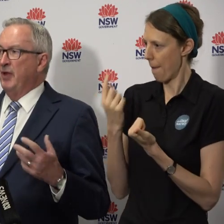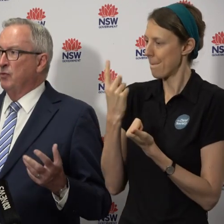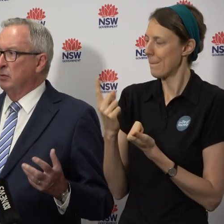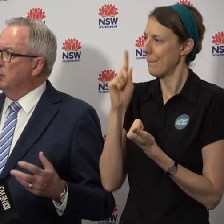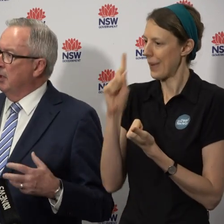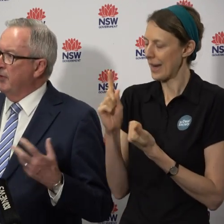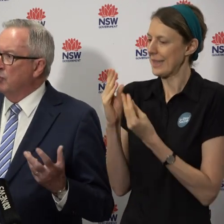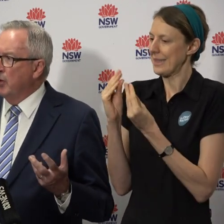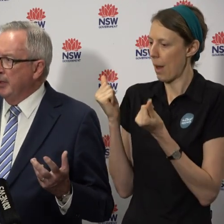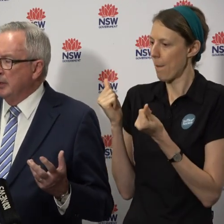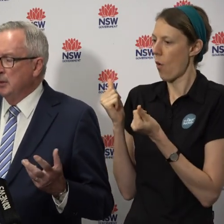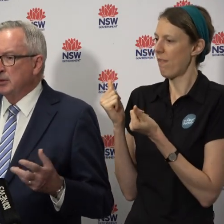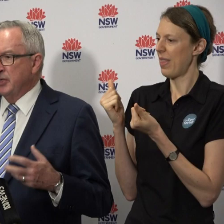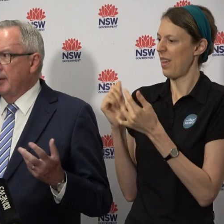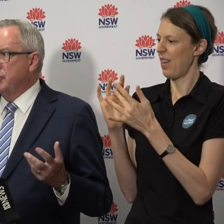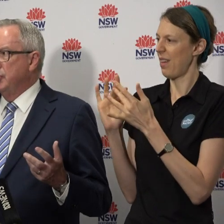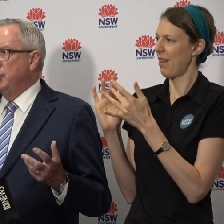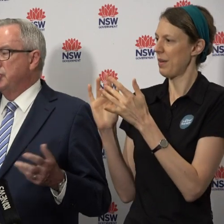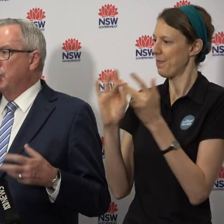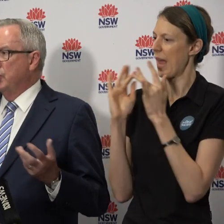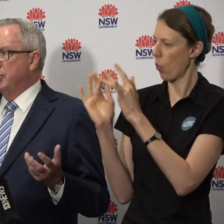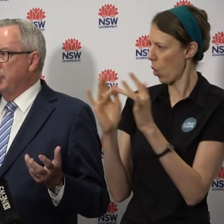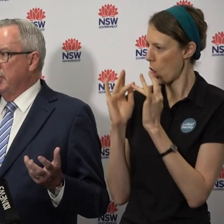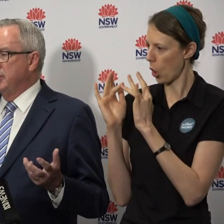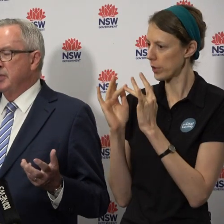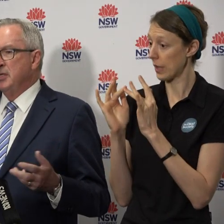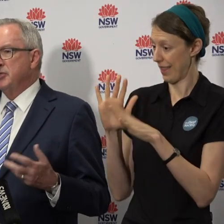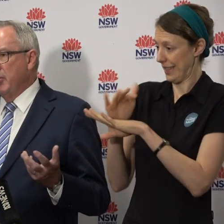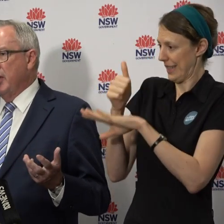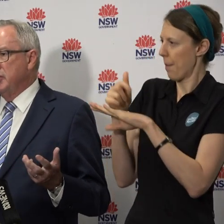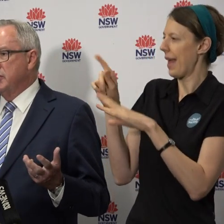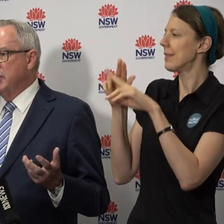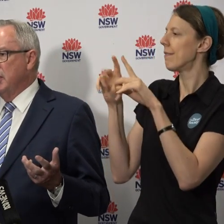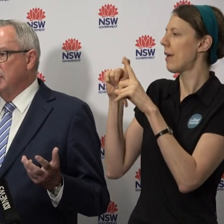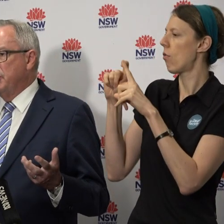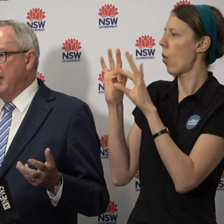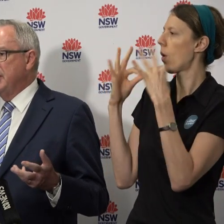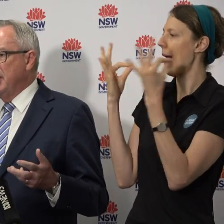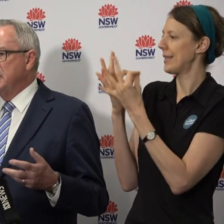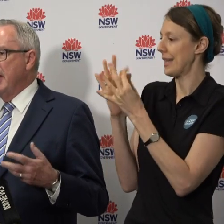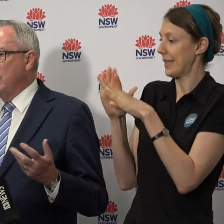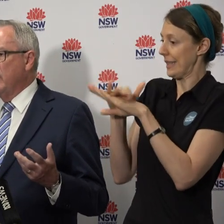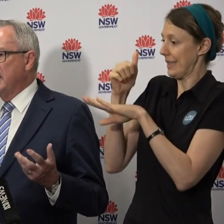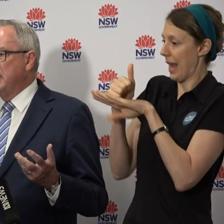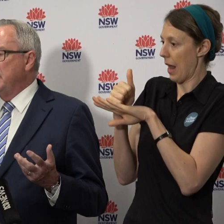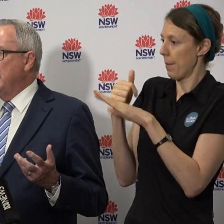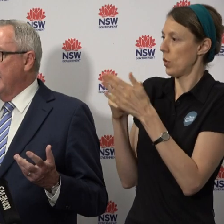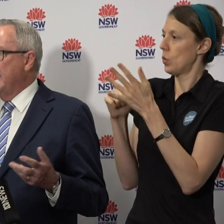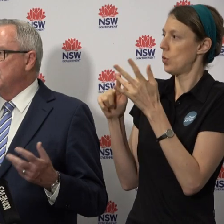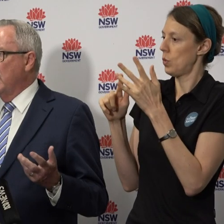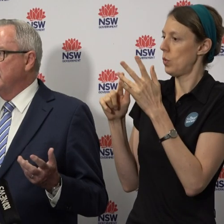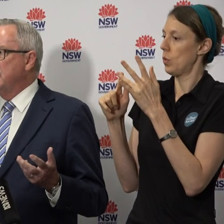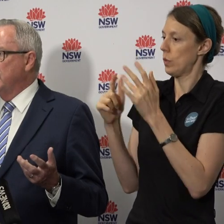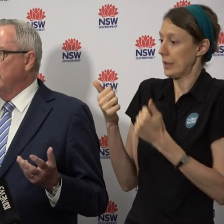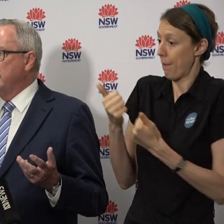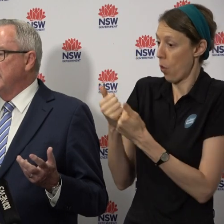is a federal body set up to support GPs, some of those PHNs may not have actually communicated